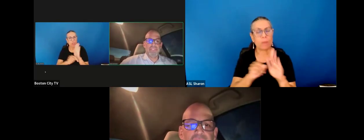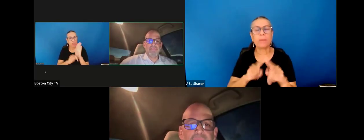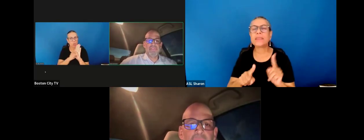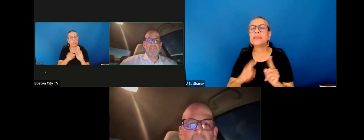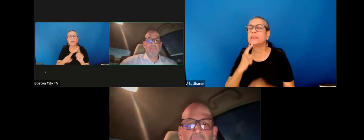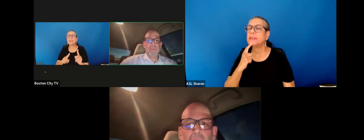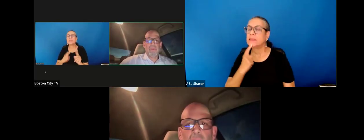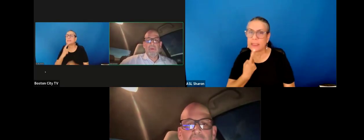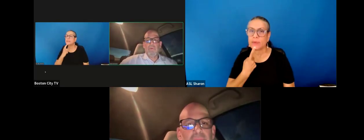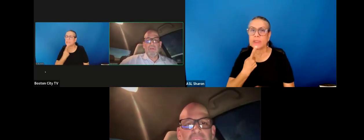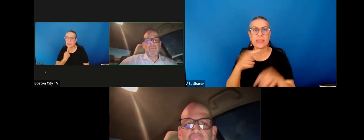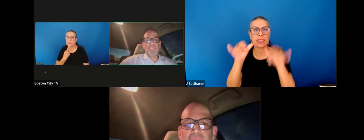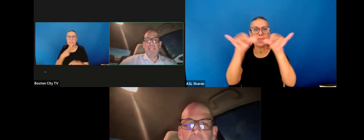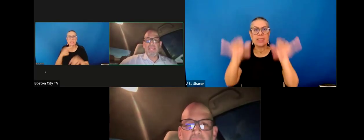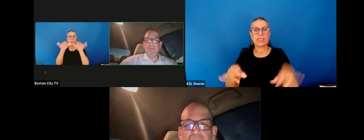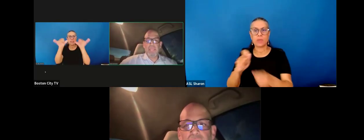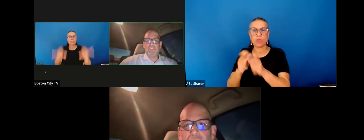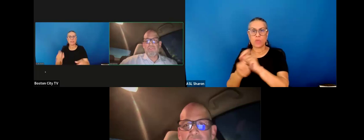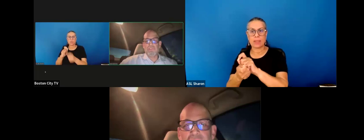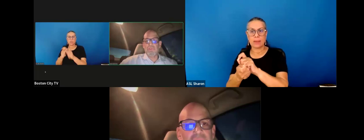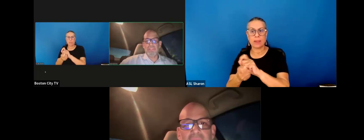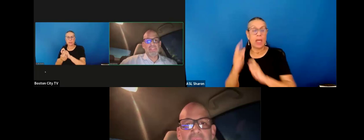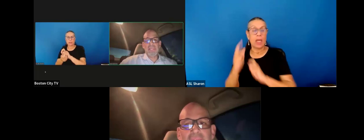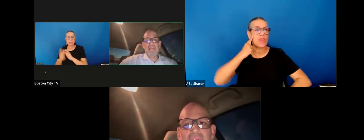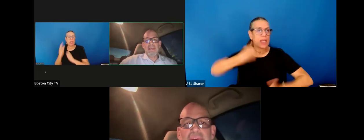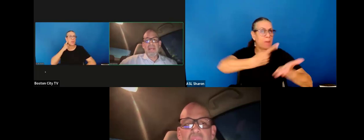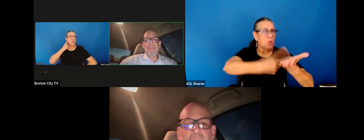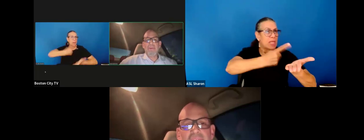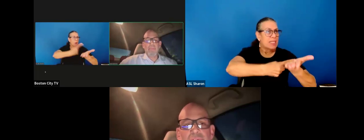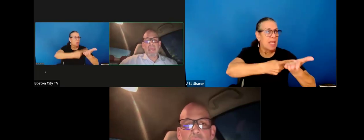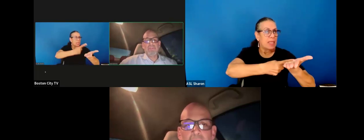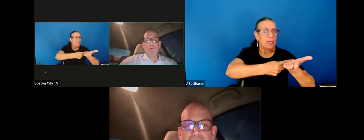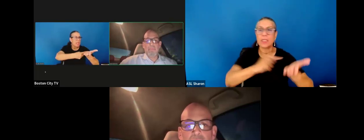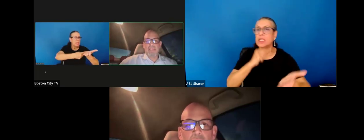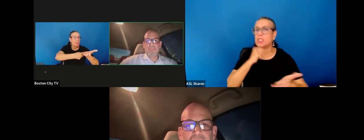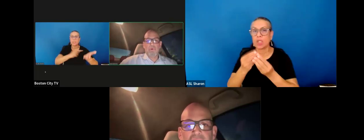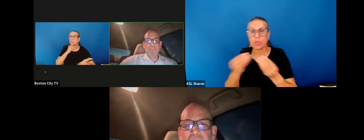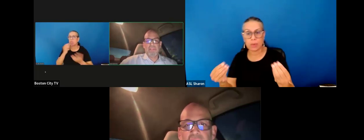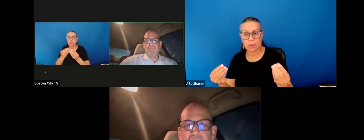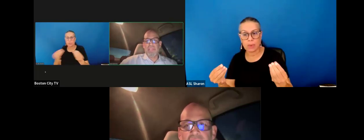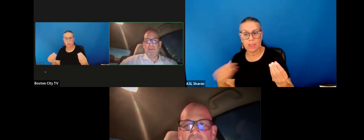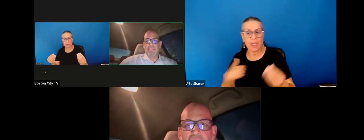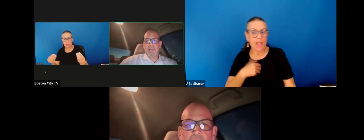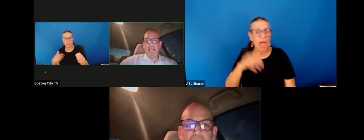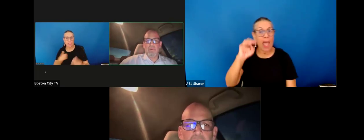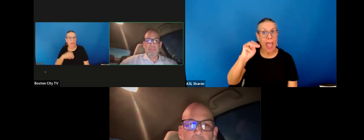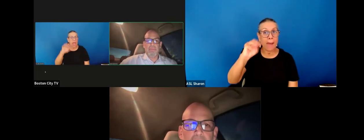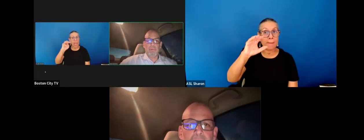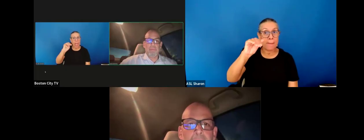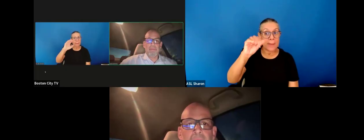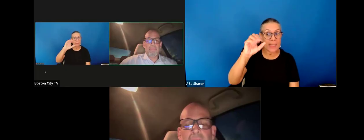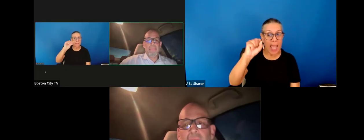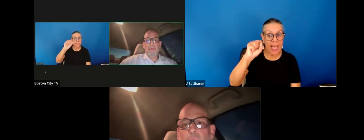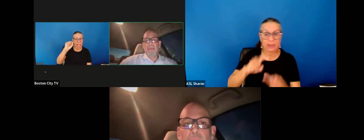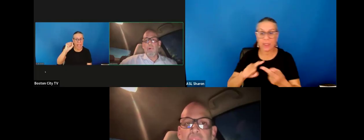structural shifts. We're also mistaking debates for solutions. Neither MCAS nor Mass Core is enough to guarantee high-quality